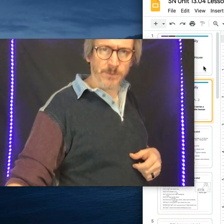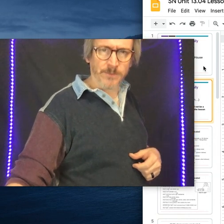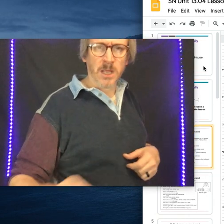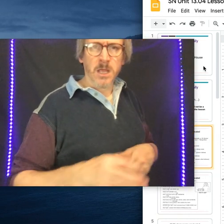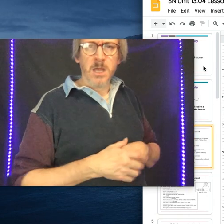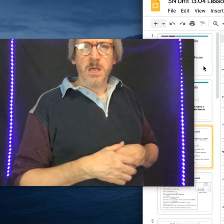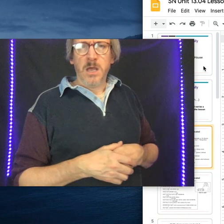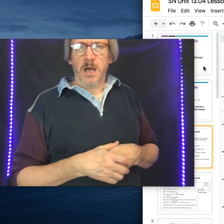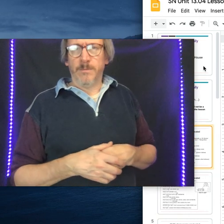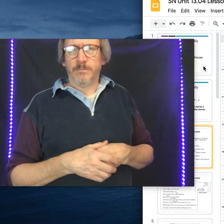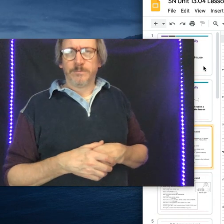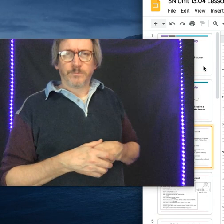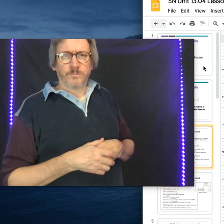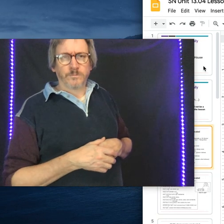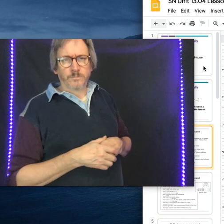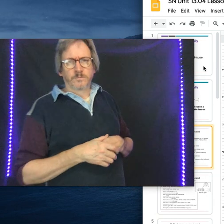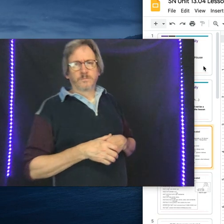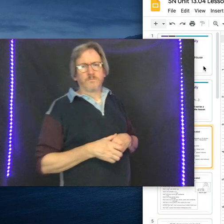page.